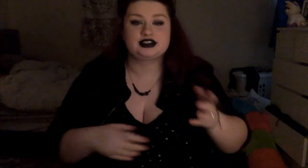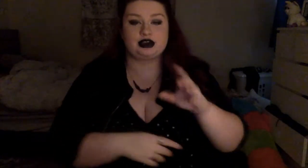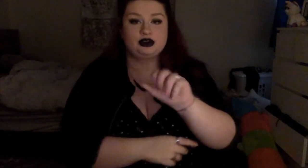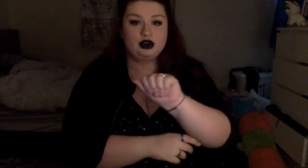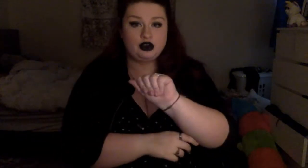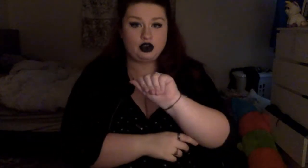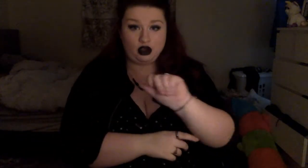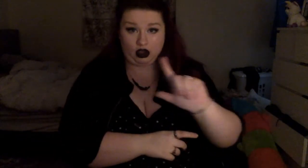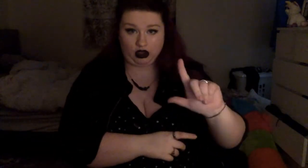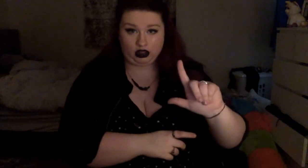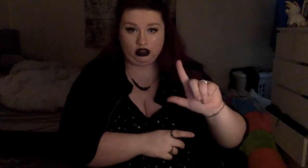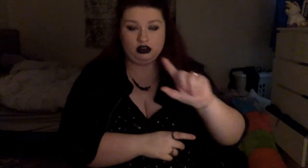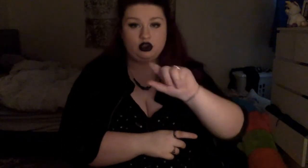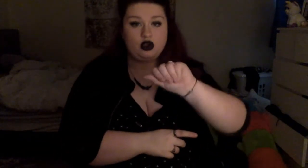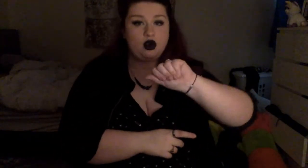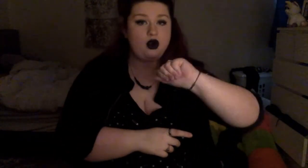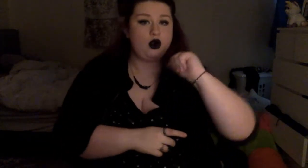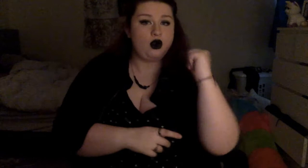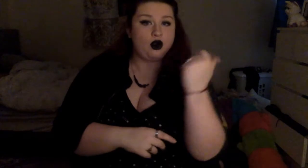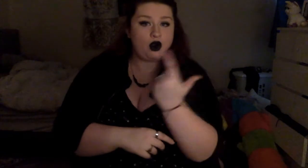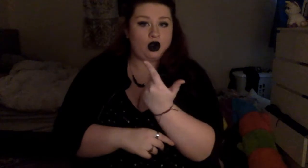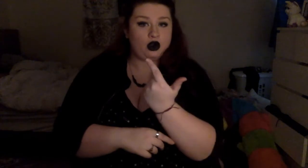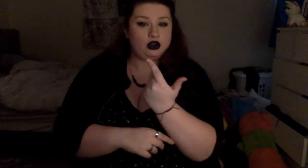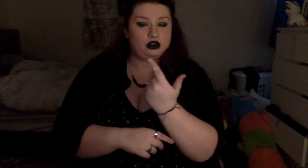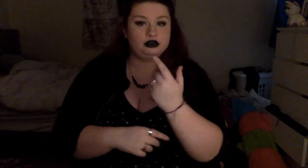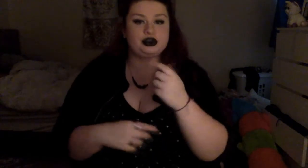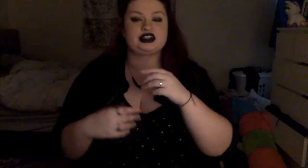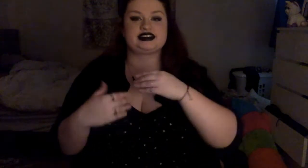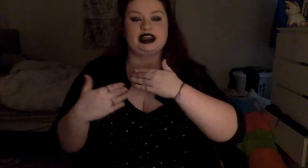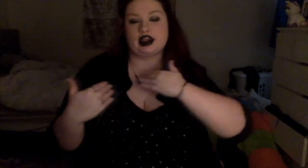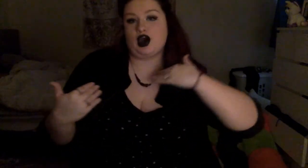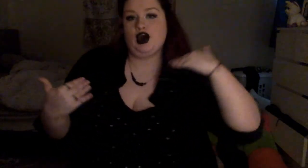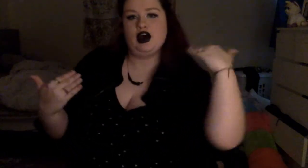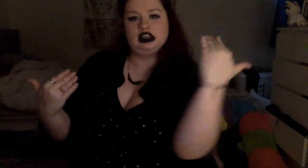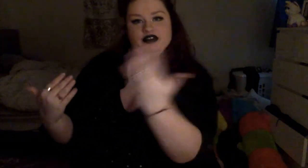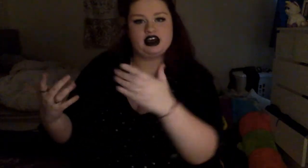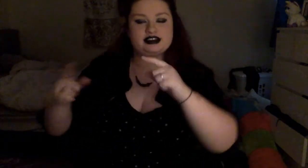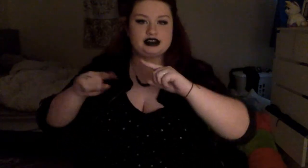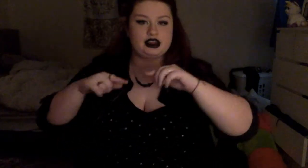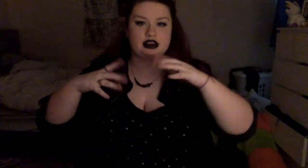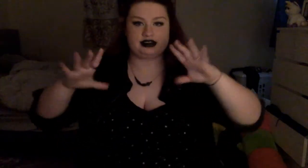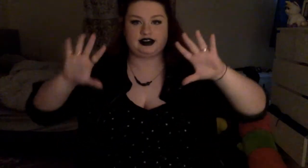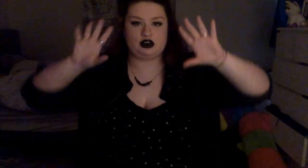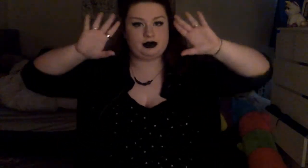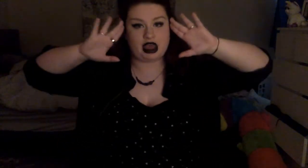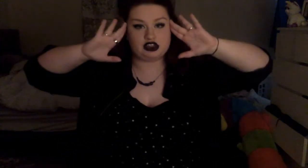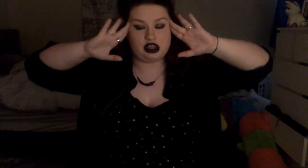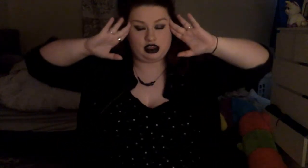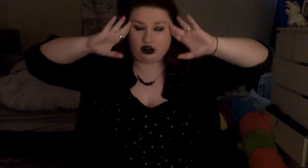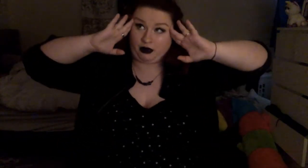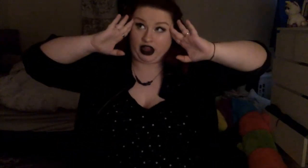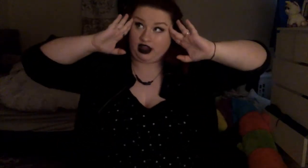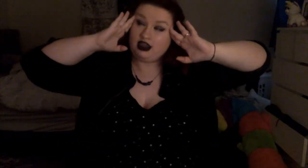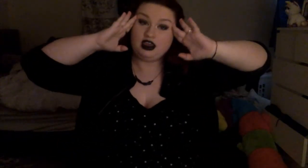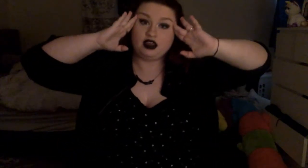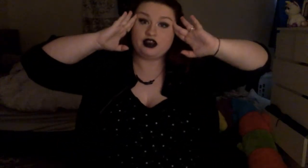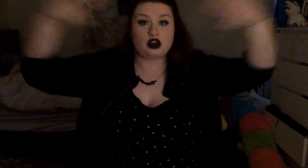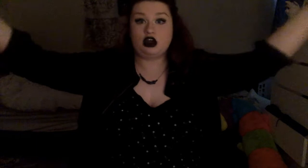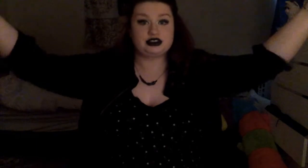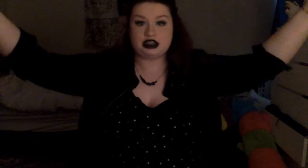So all, which is like all of us, like because you're imagining in your brain that they're all standing